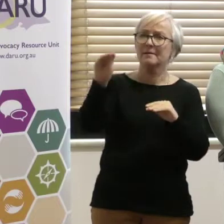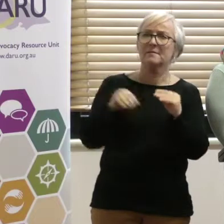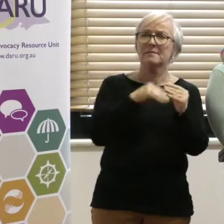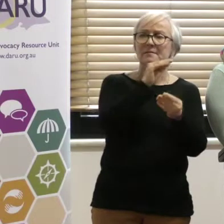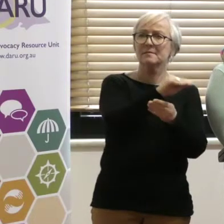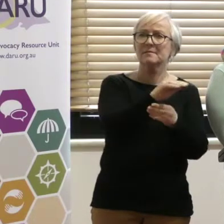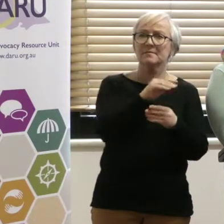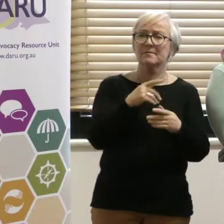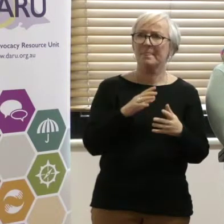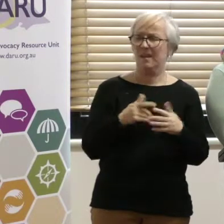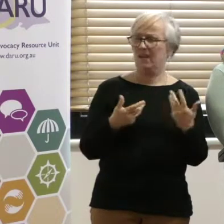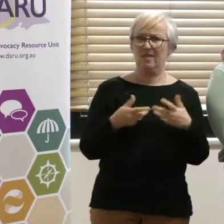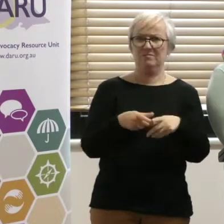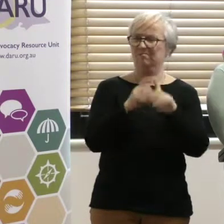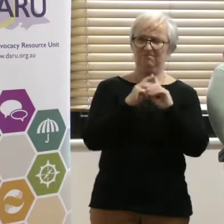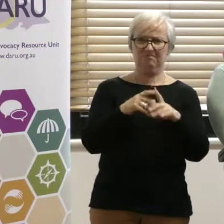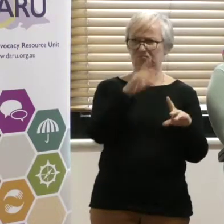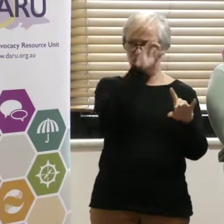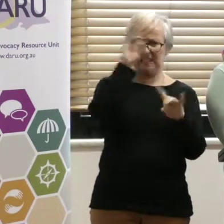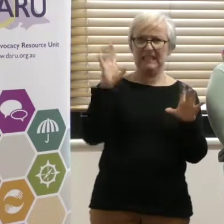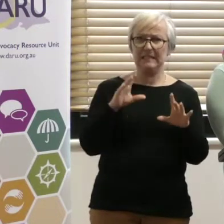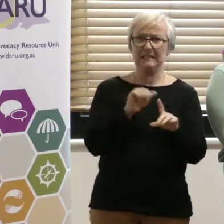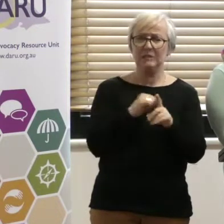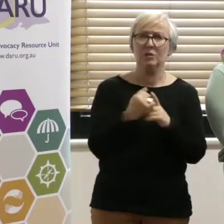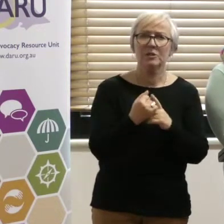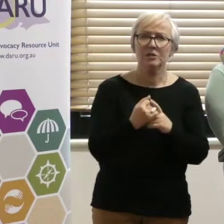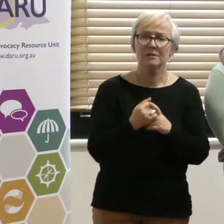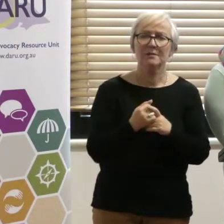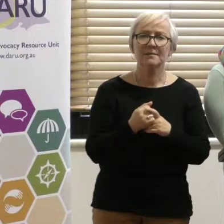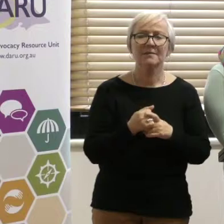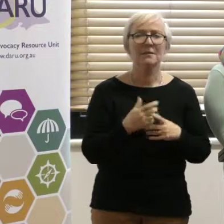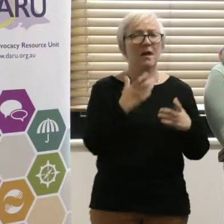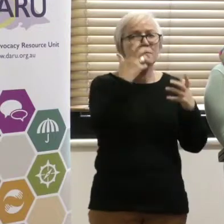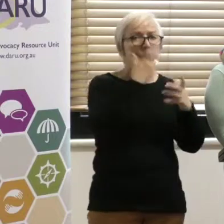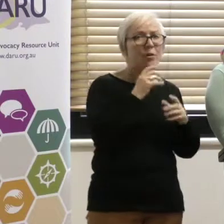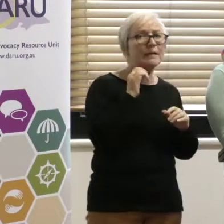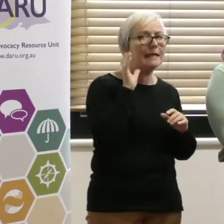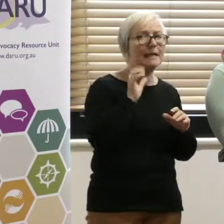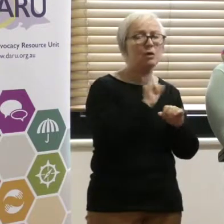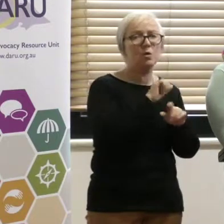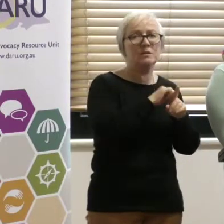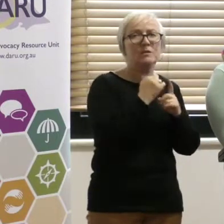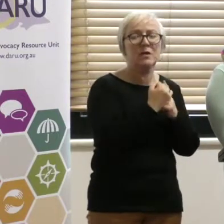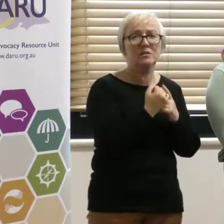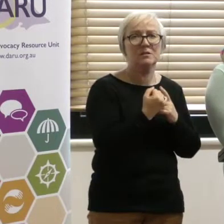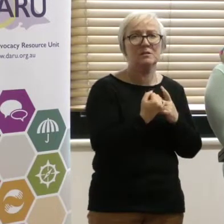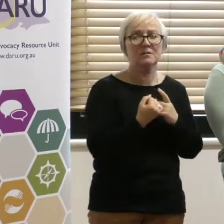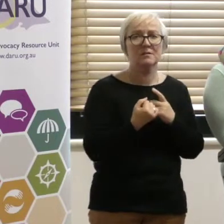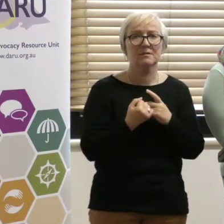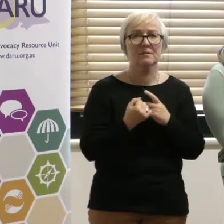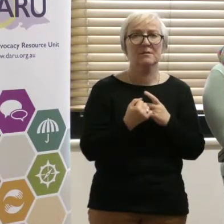How ridiculous. I agree, and like I said, it's not uncommon, and I'm really sorry that you've experienced But that. what is